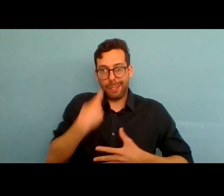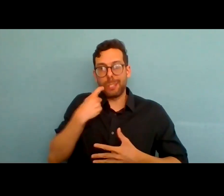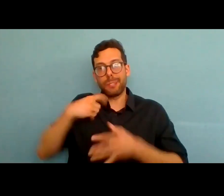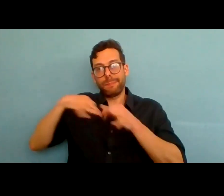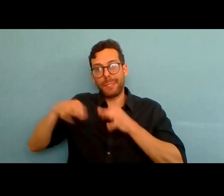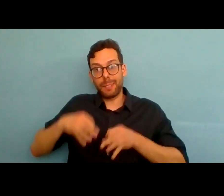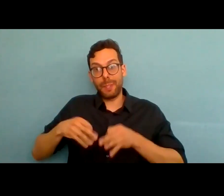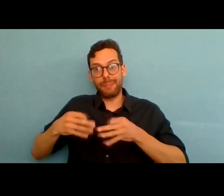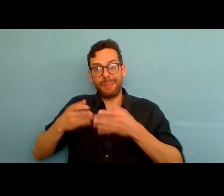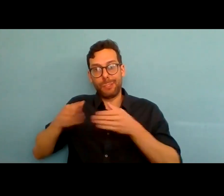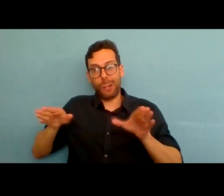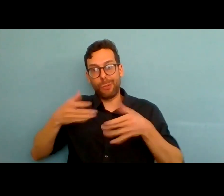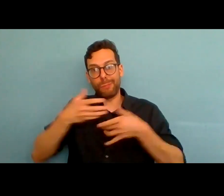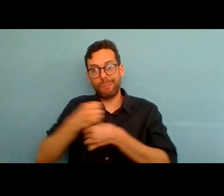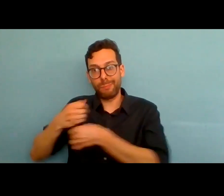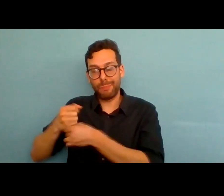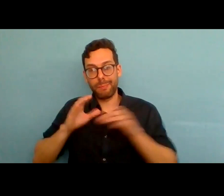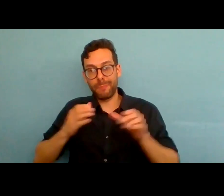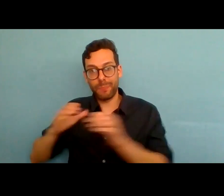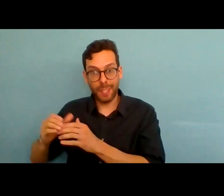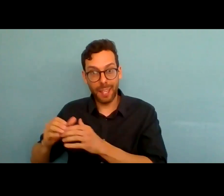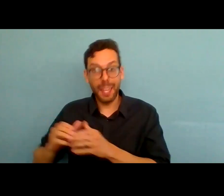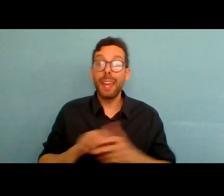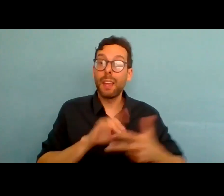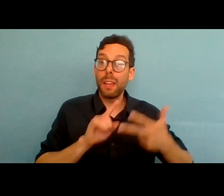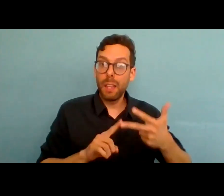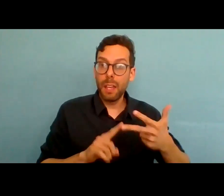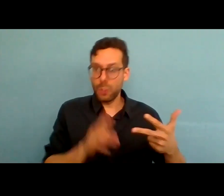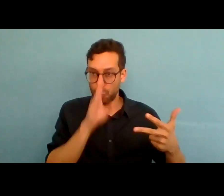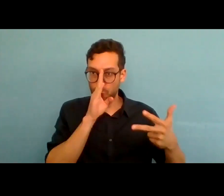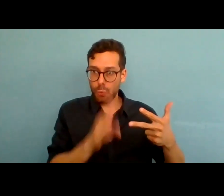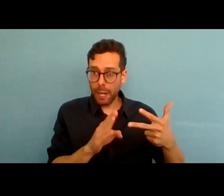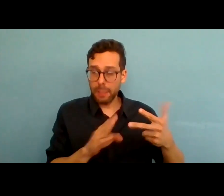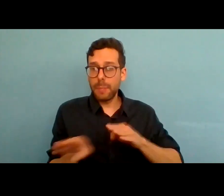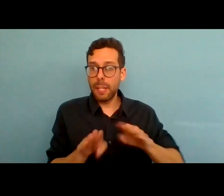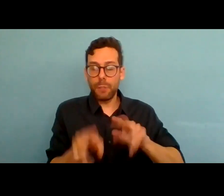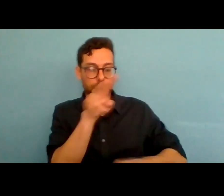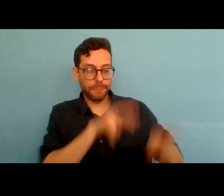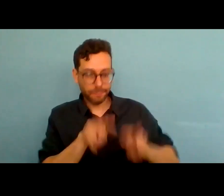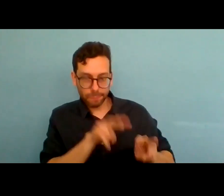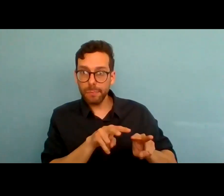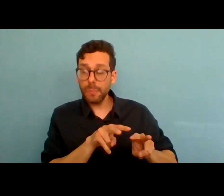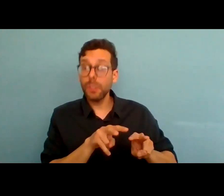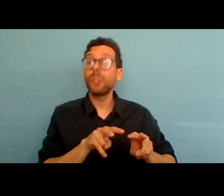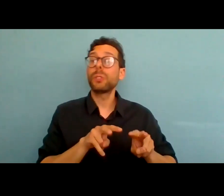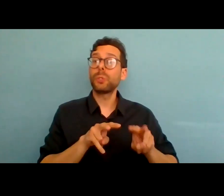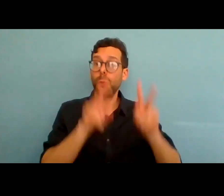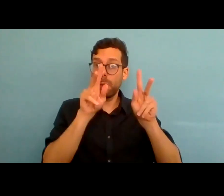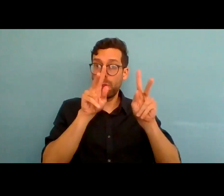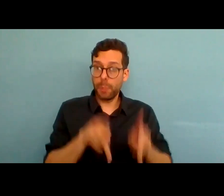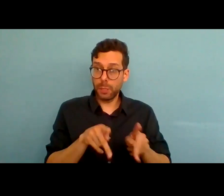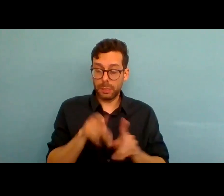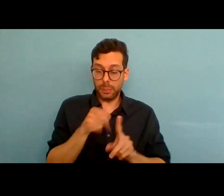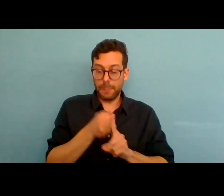direct behavioral observation. So you really want somebody who is going to be able to take their clinical expertise, look at a